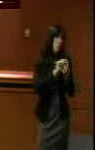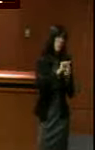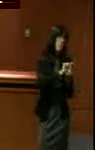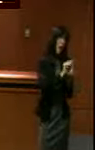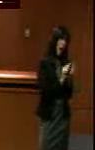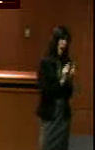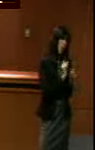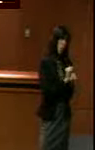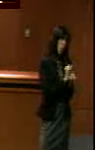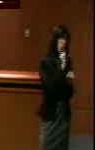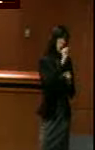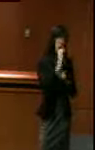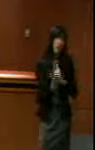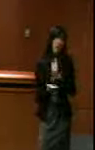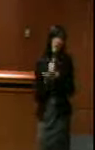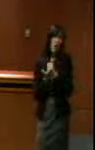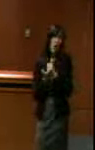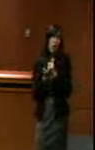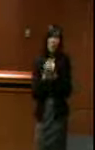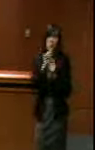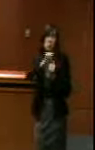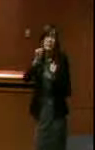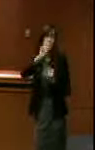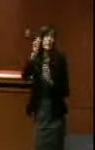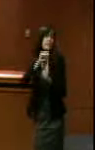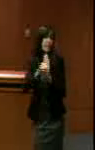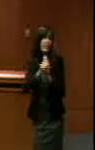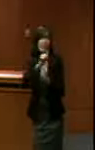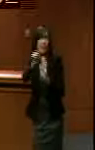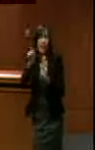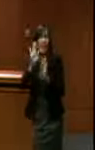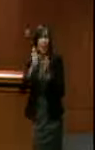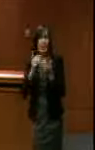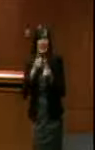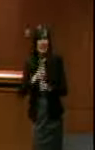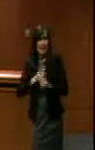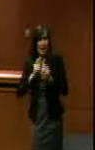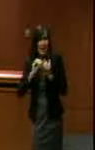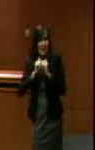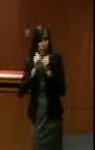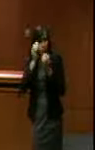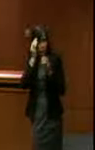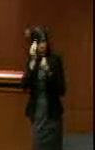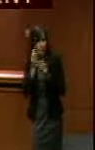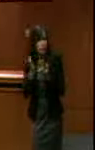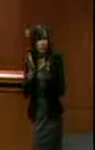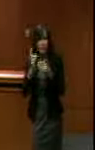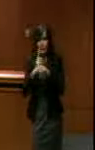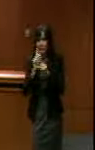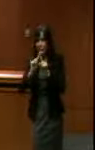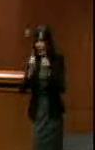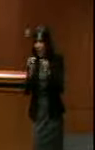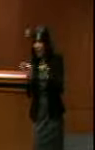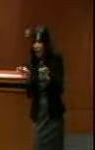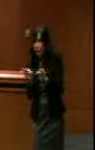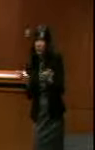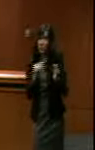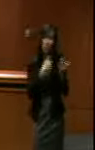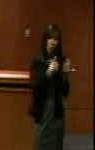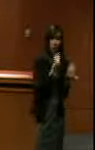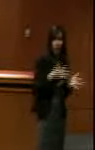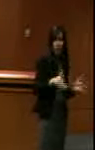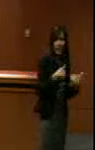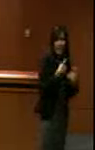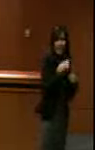to about 20 different states that are struggling with ways to communicate in different languages when there is a